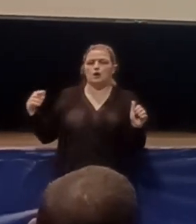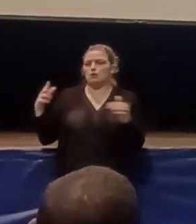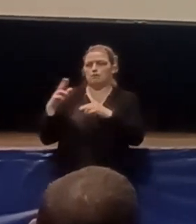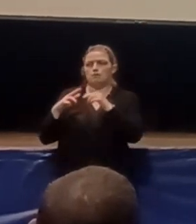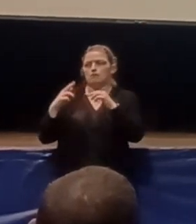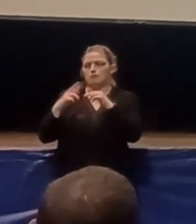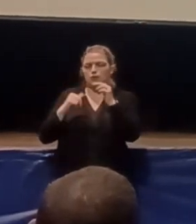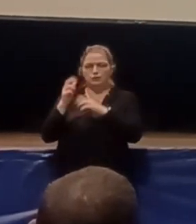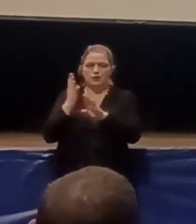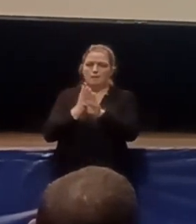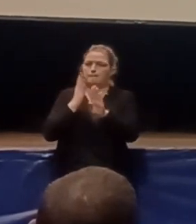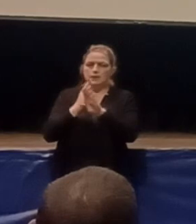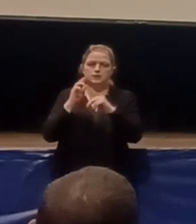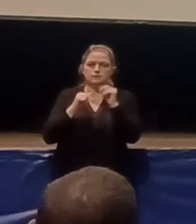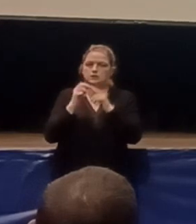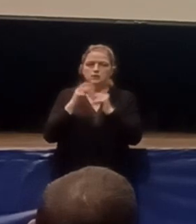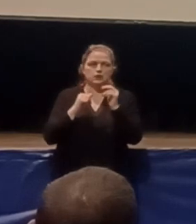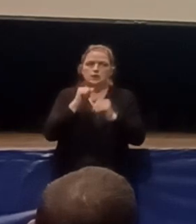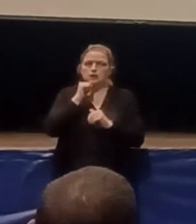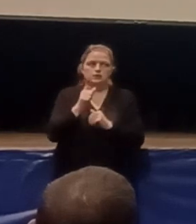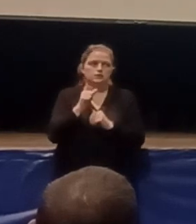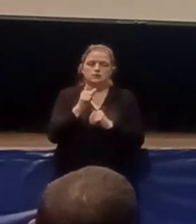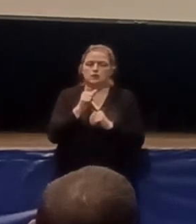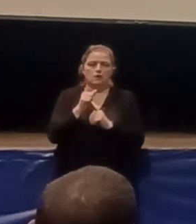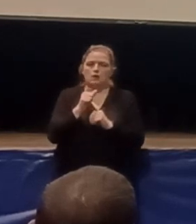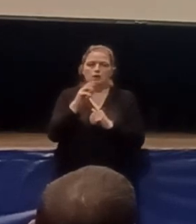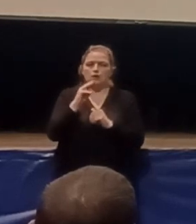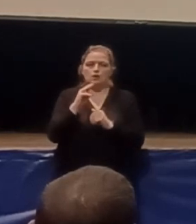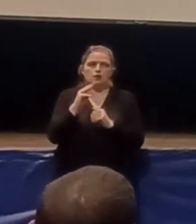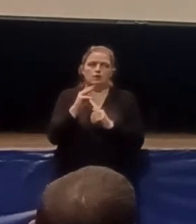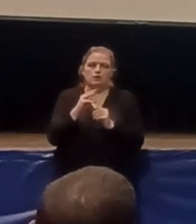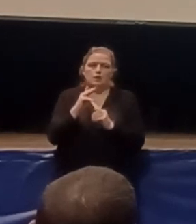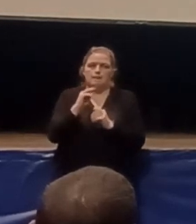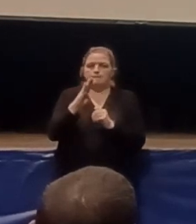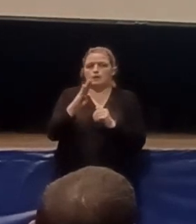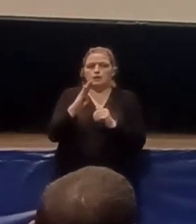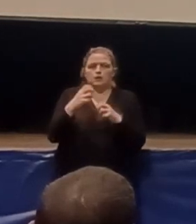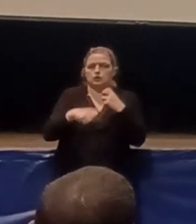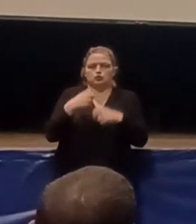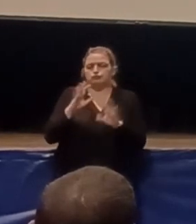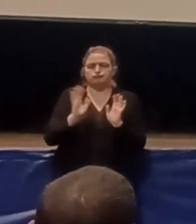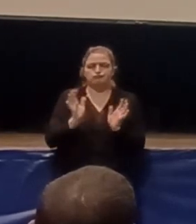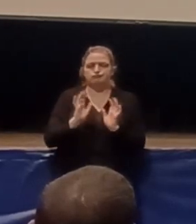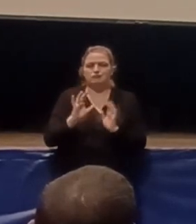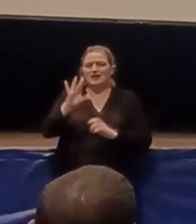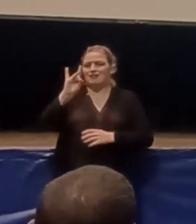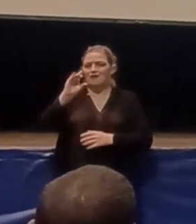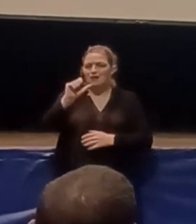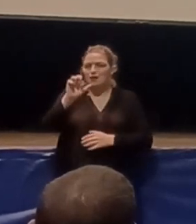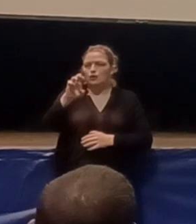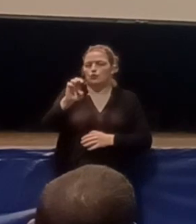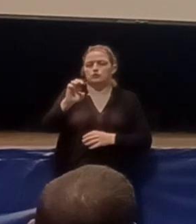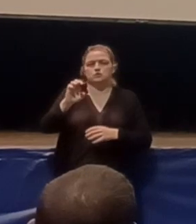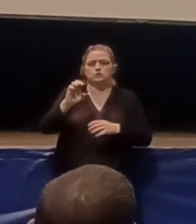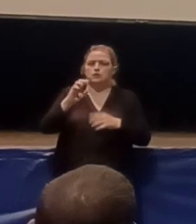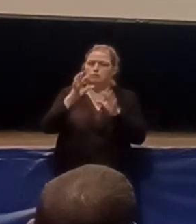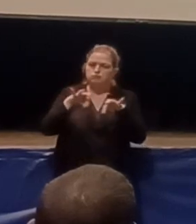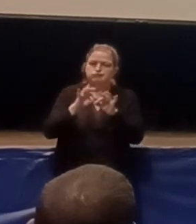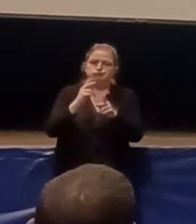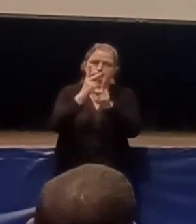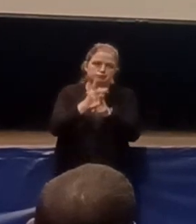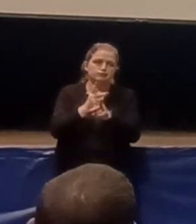facility here. It's not a NIMBY kind of issue at all. And the 8 acres is very important to be